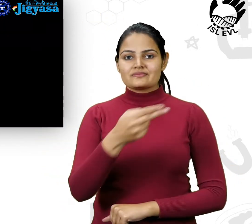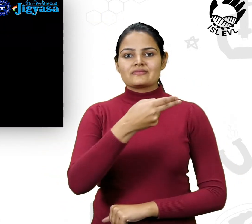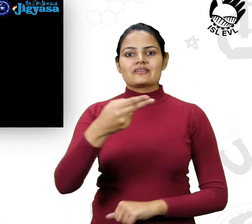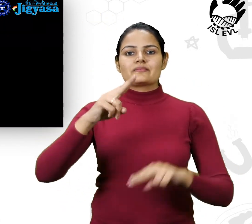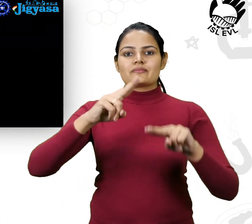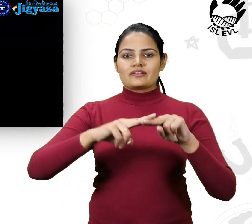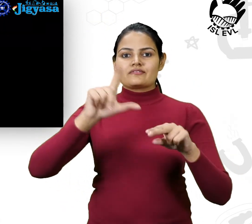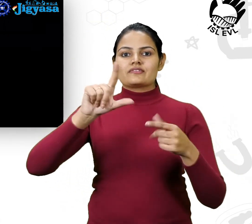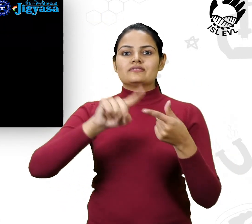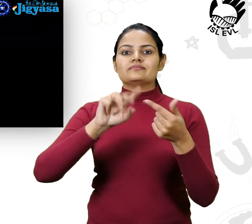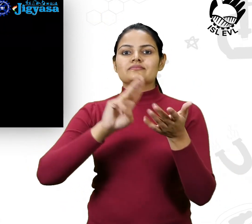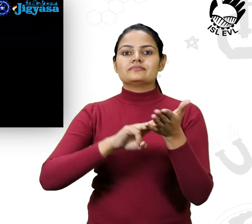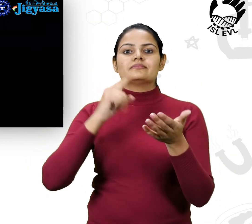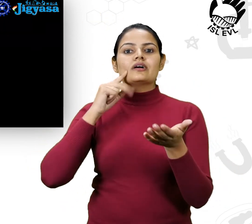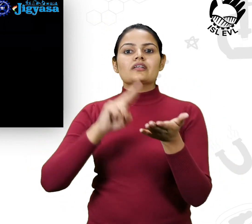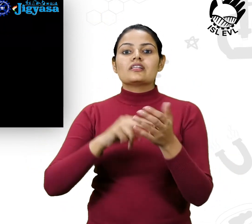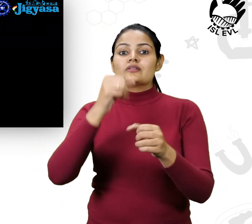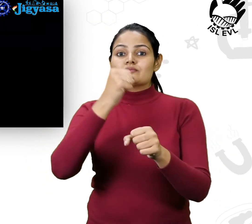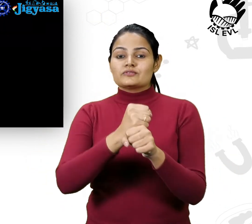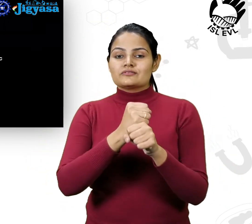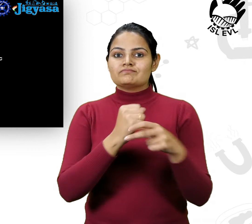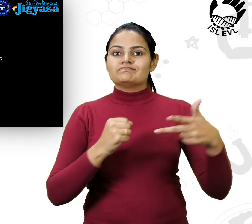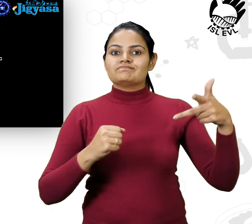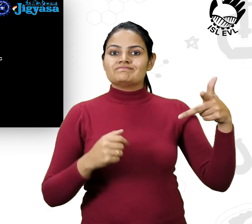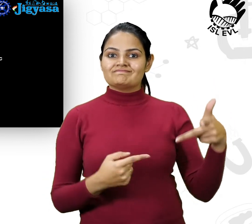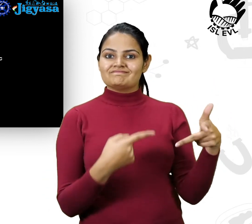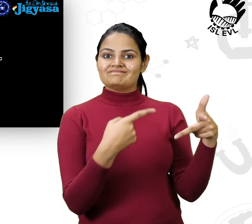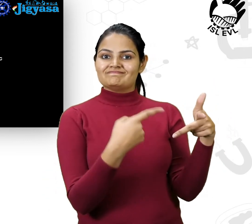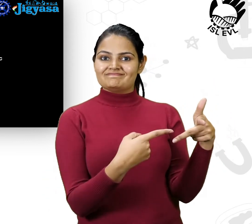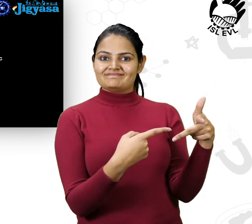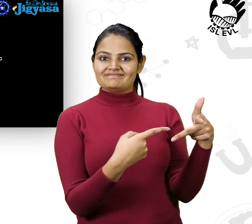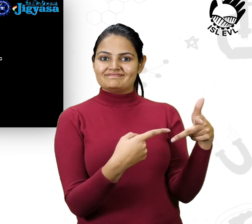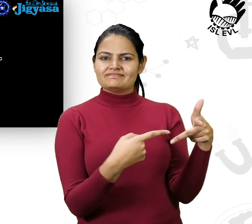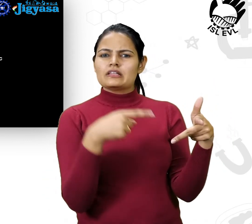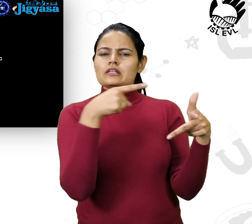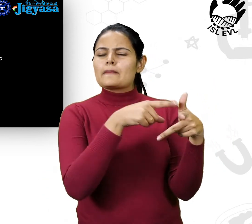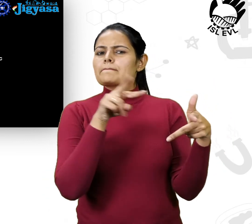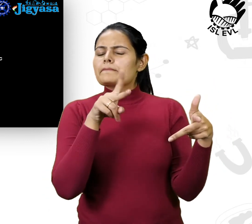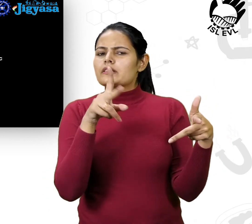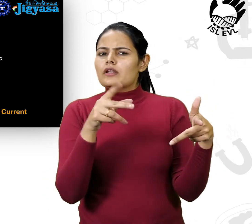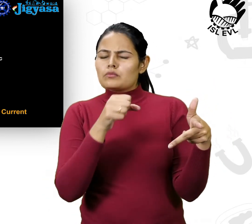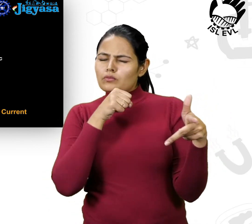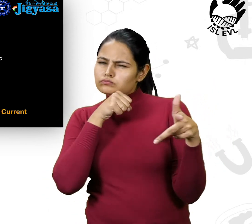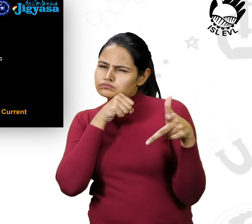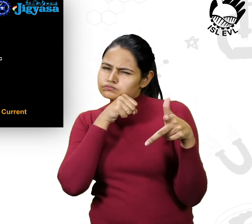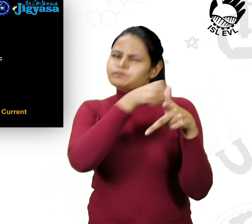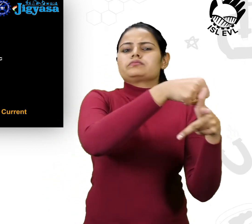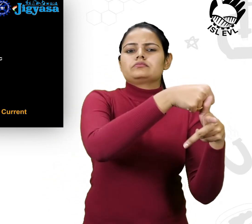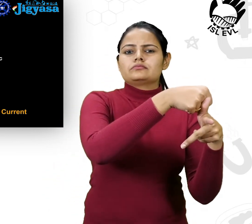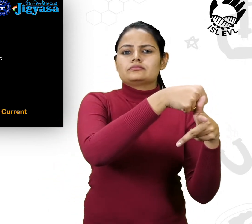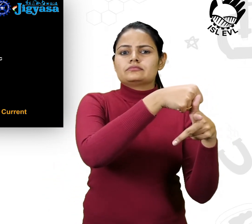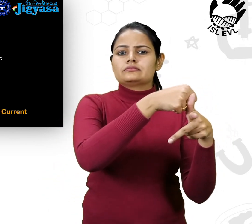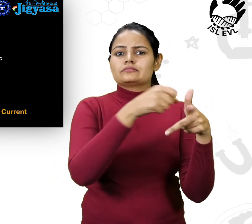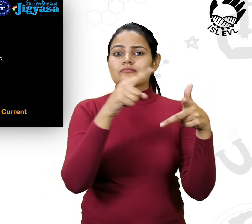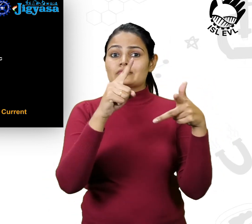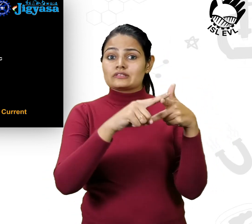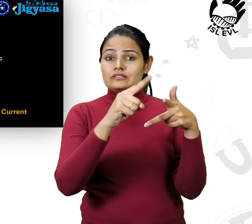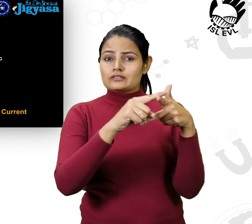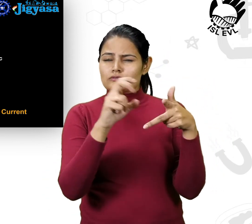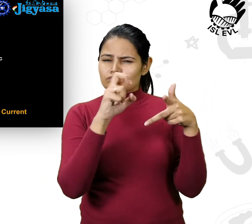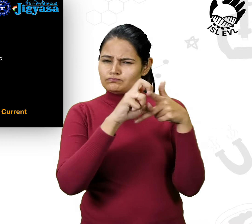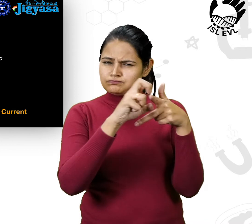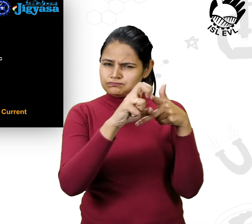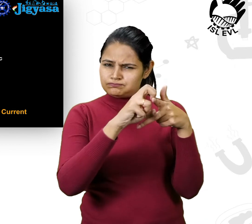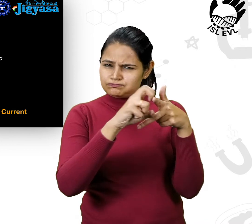Fleming's left-hand rule is used to know the direction of force applied on the current carrying conductor. As can be seen, the force applied is